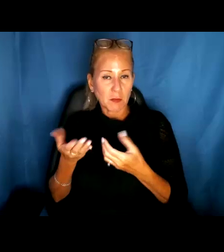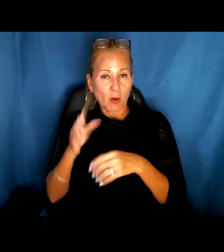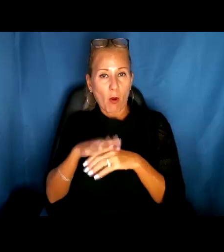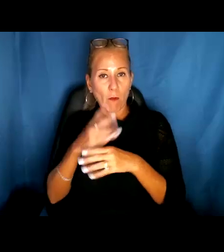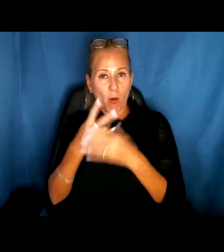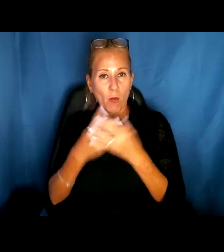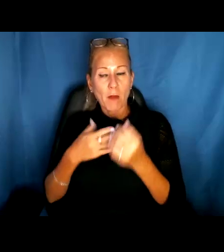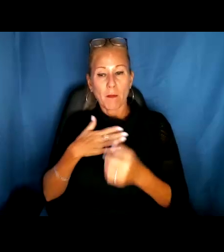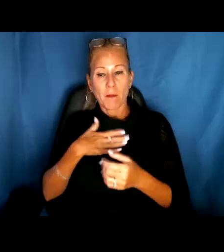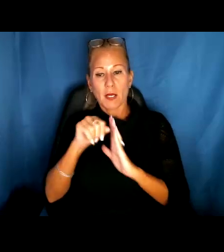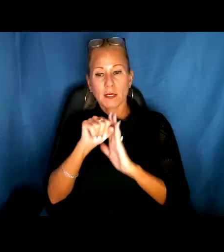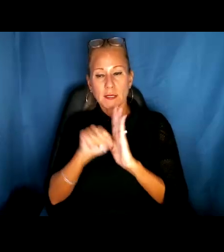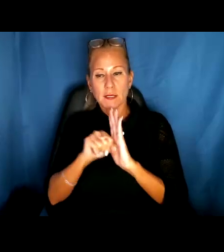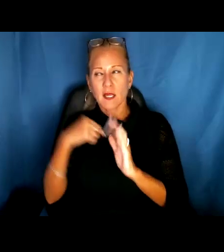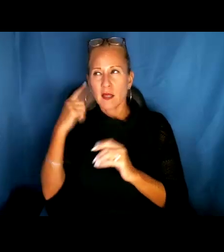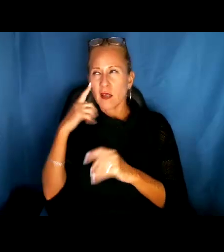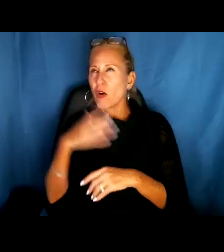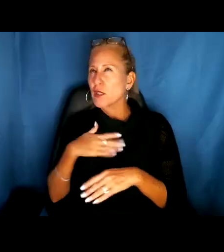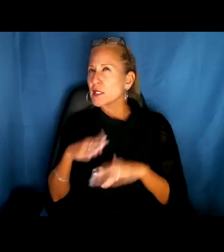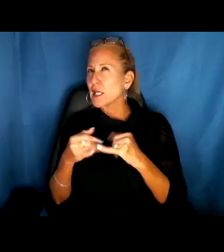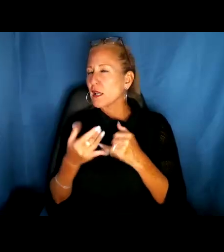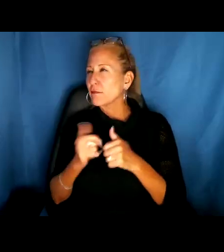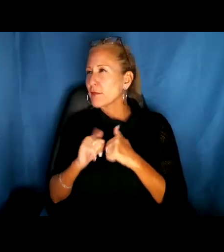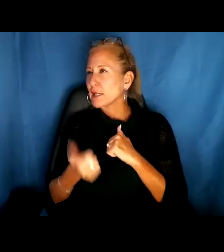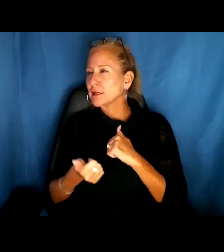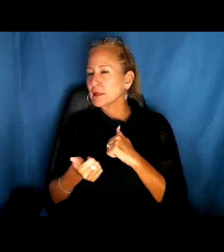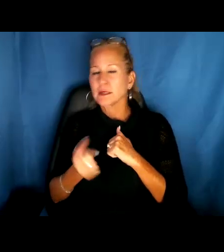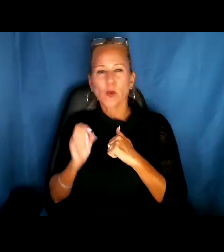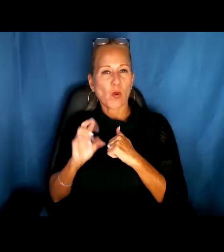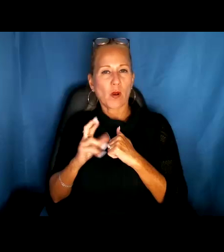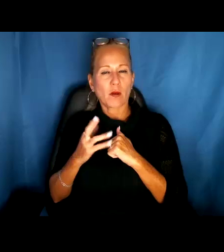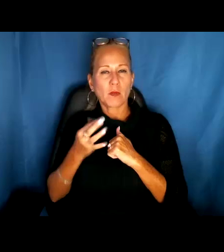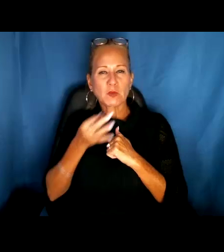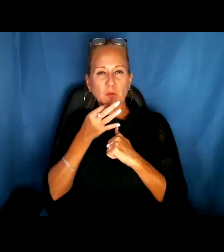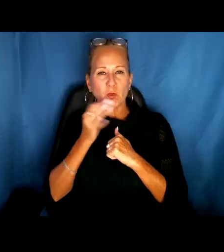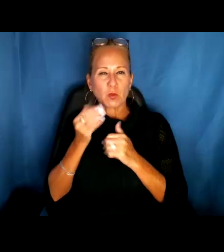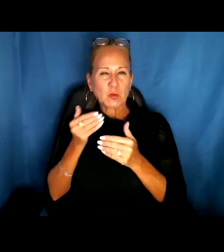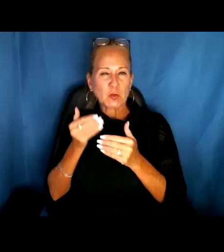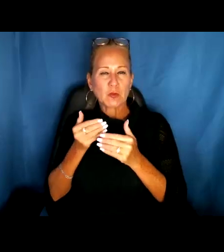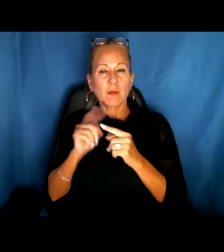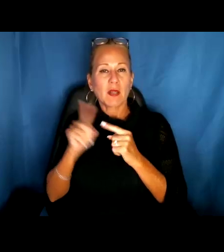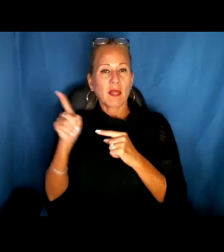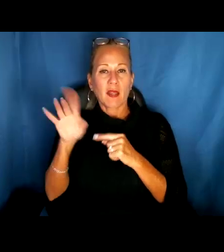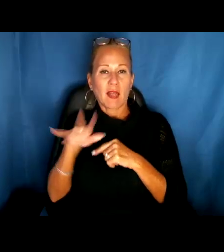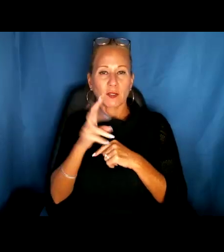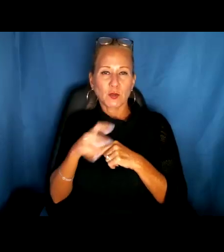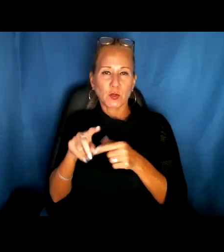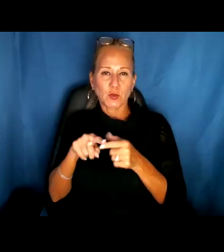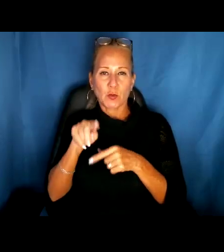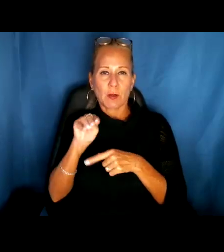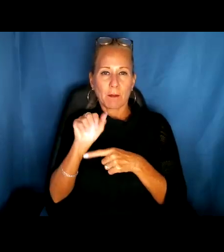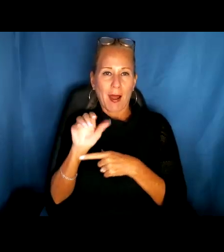My state, even though I think the deadline is either passed or up and coming, they have not switched over to these